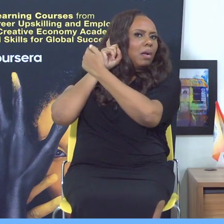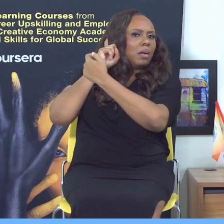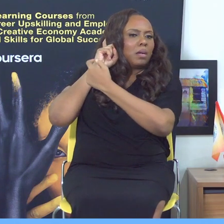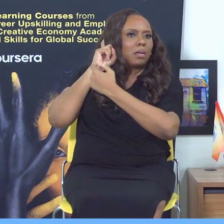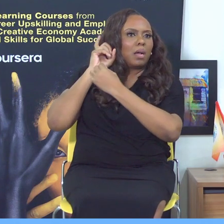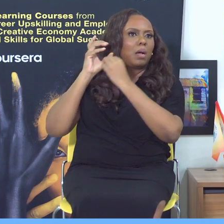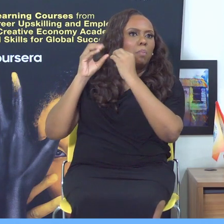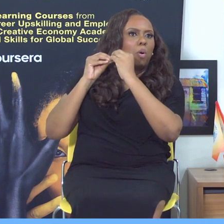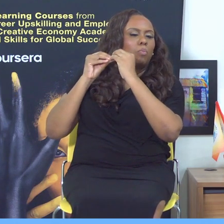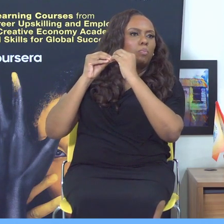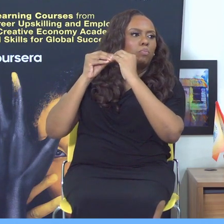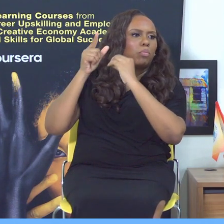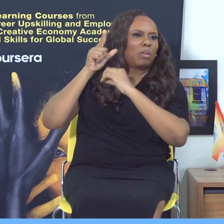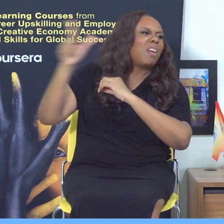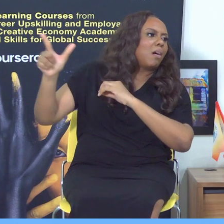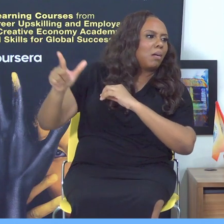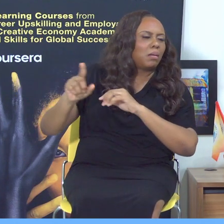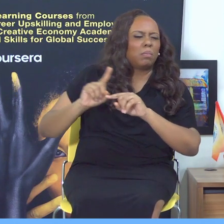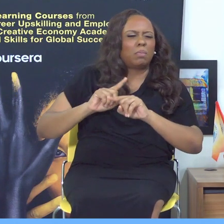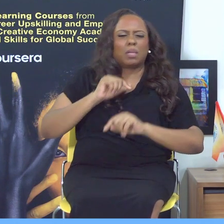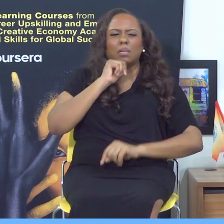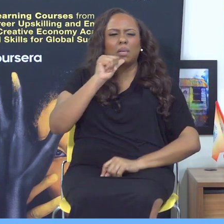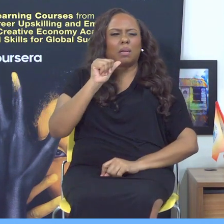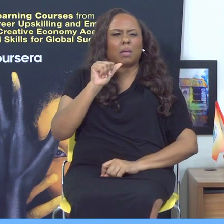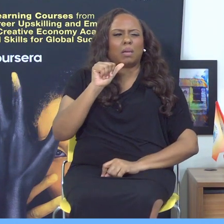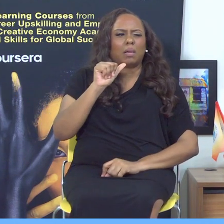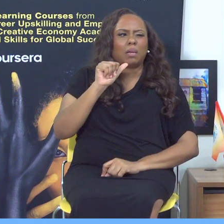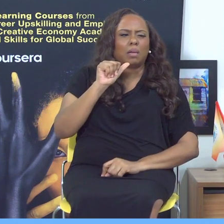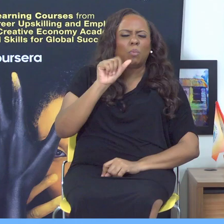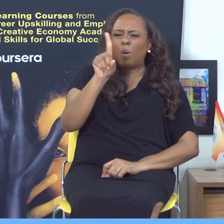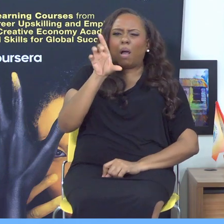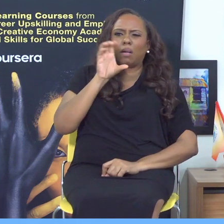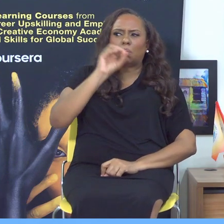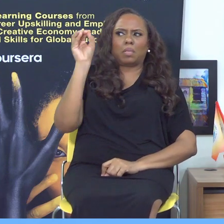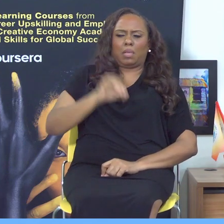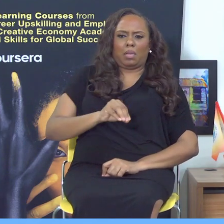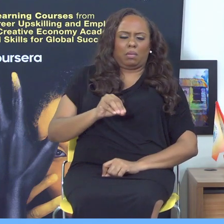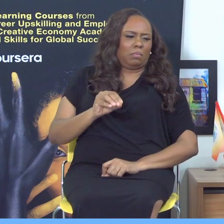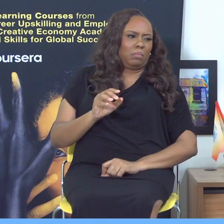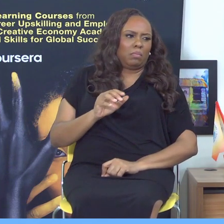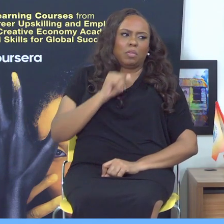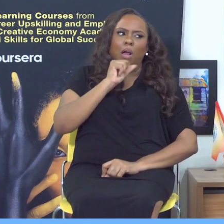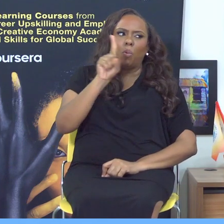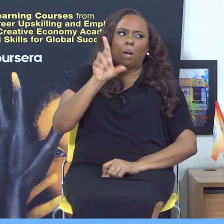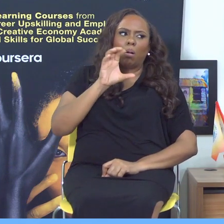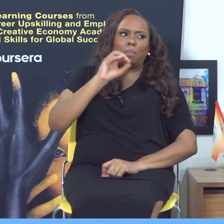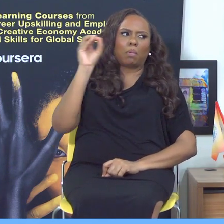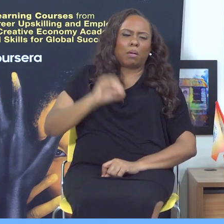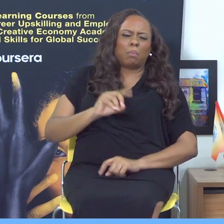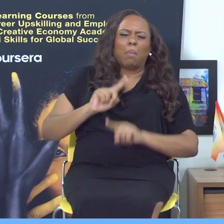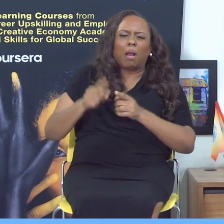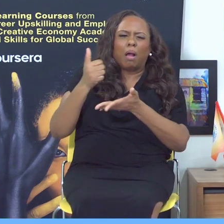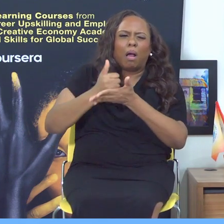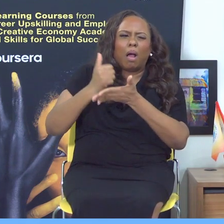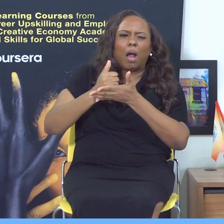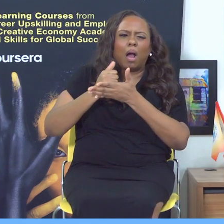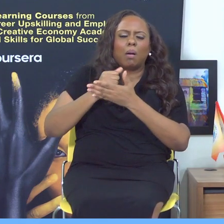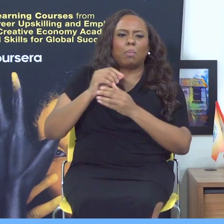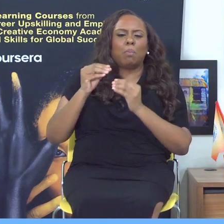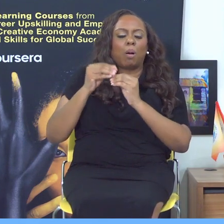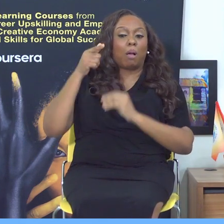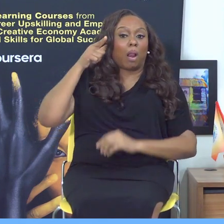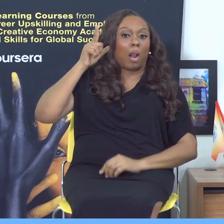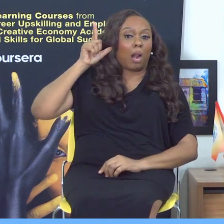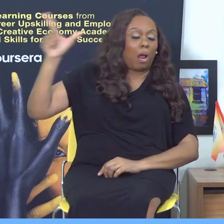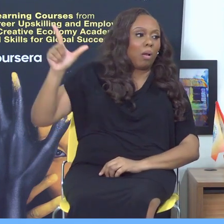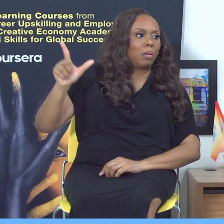it's not very accurate, not very accurate, but it helps in some way. Because